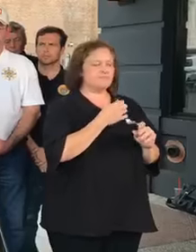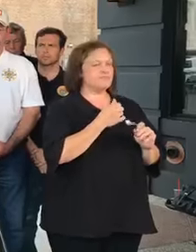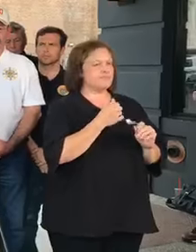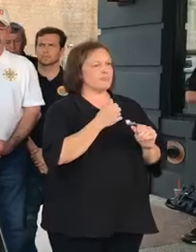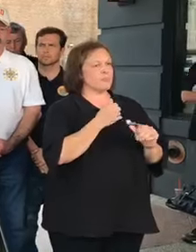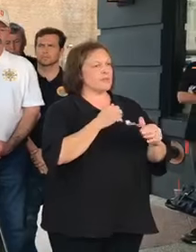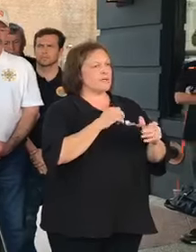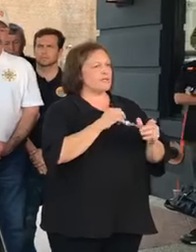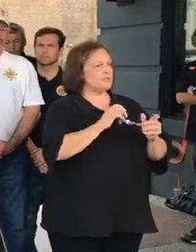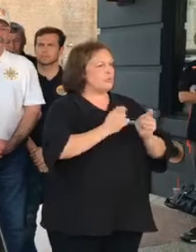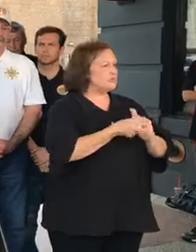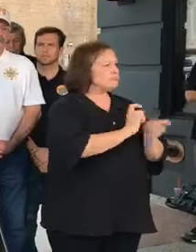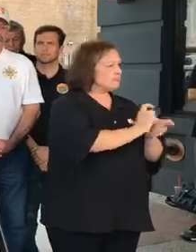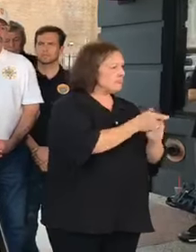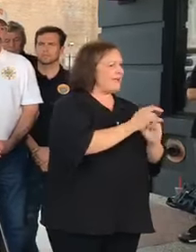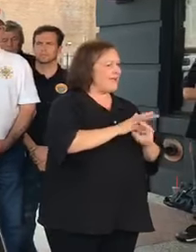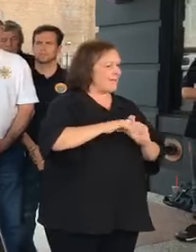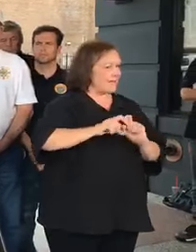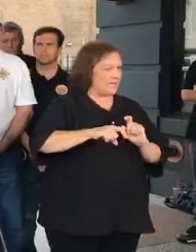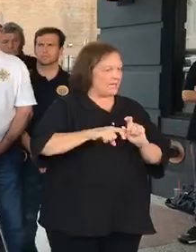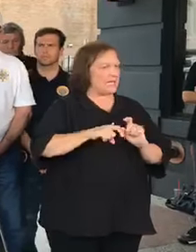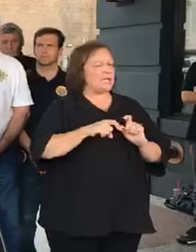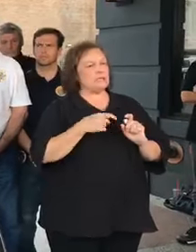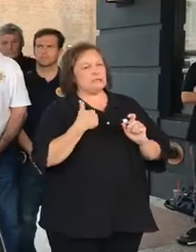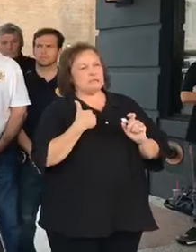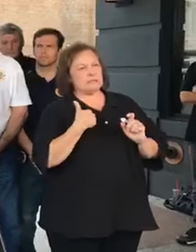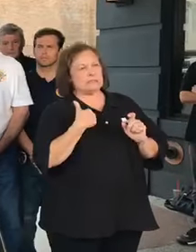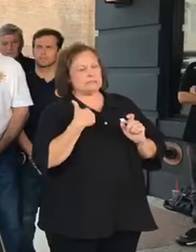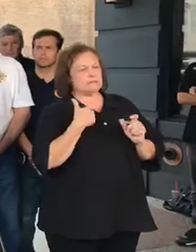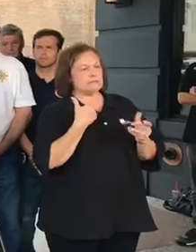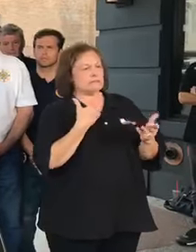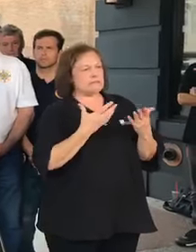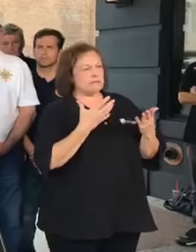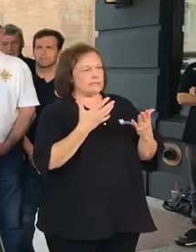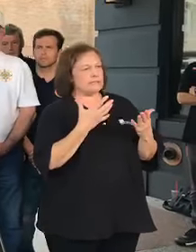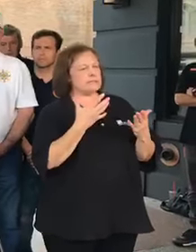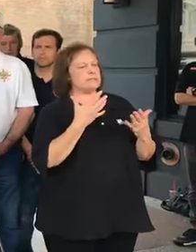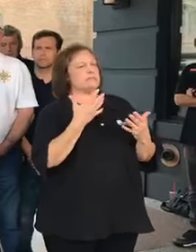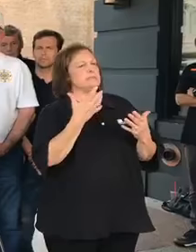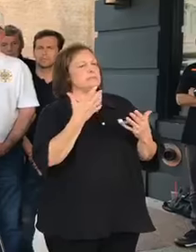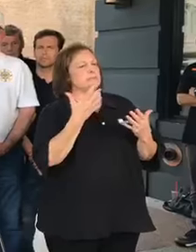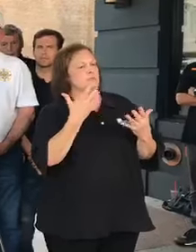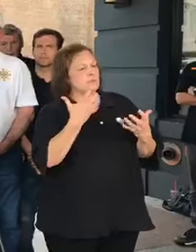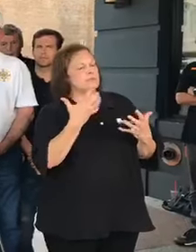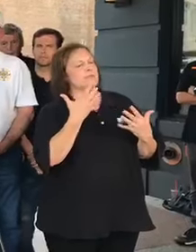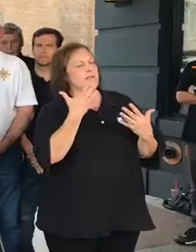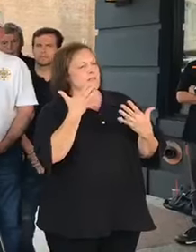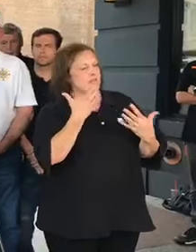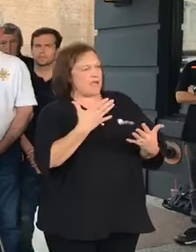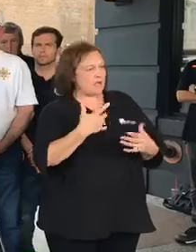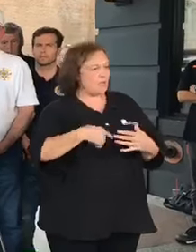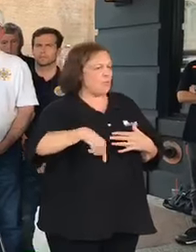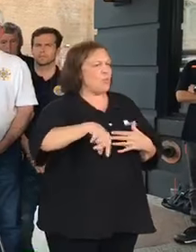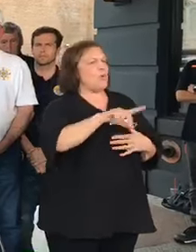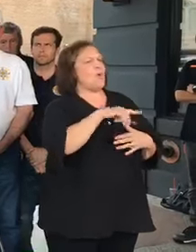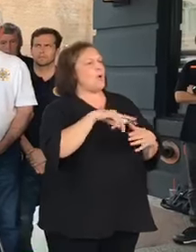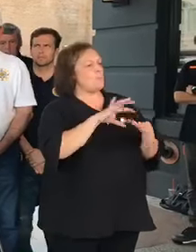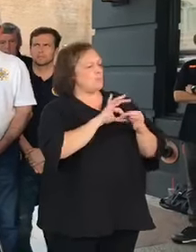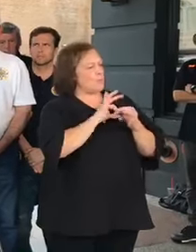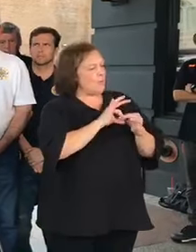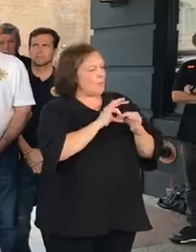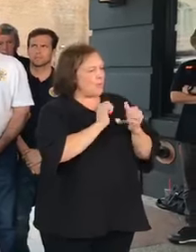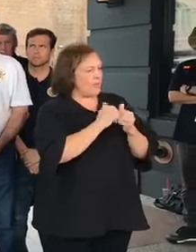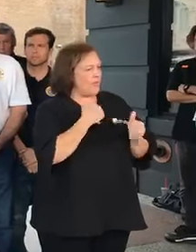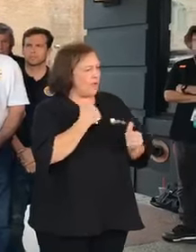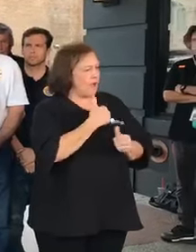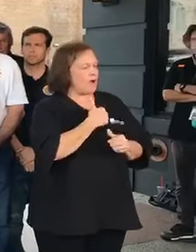assessing and adjusting as necessary. We are thanking the public once again for the cooperation. We ask you, encourage you to continue